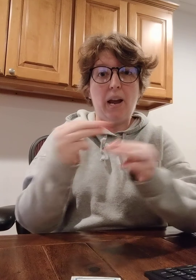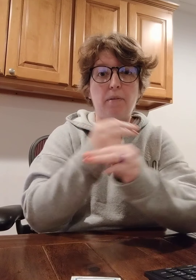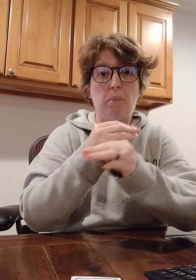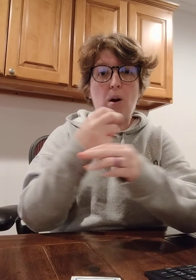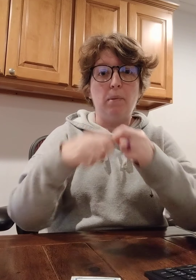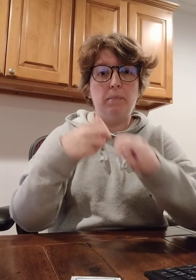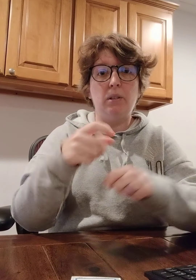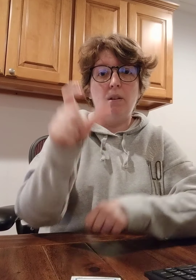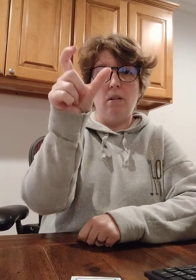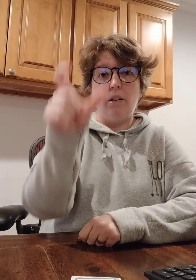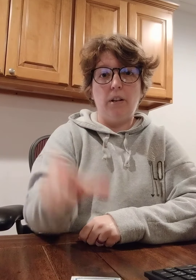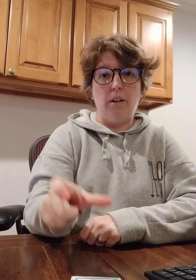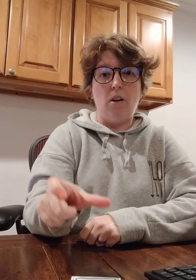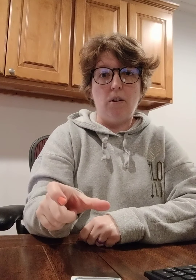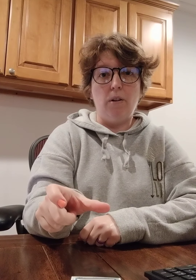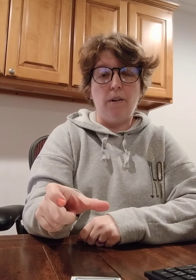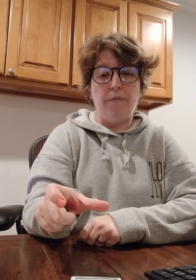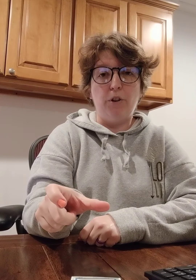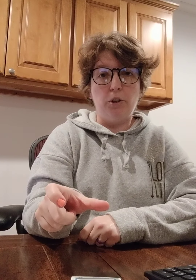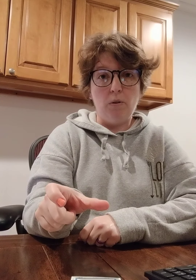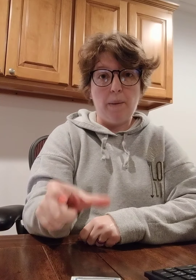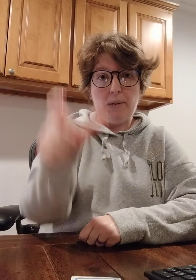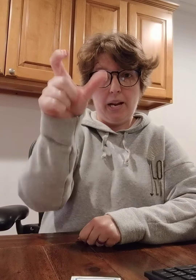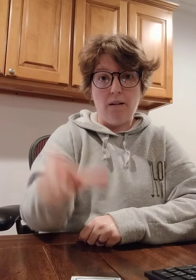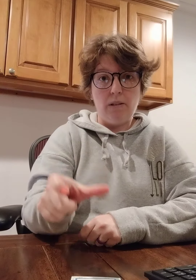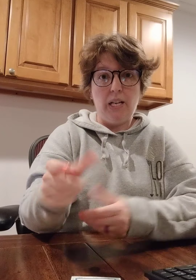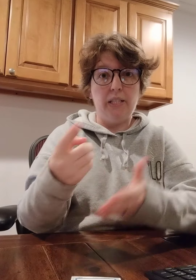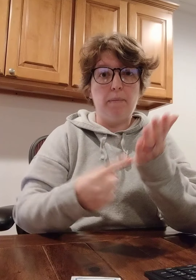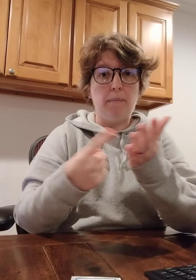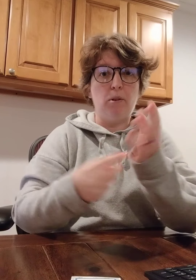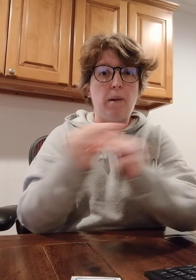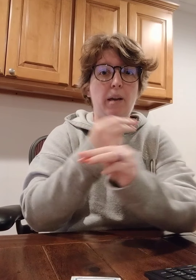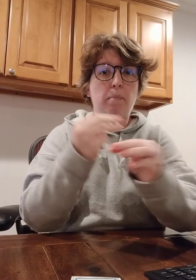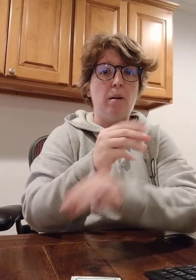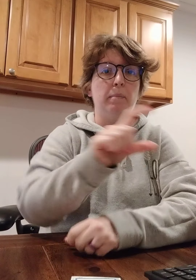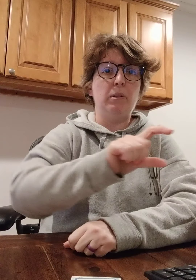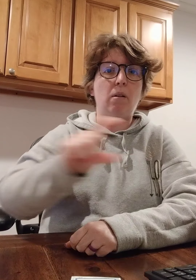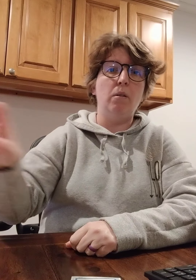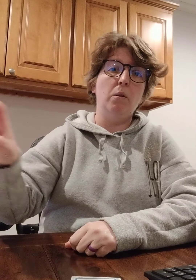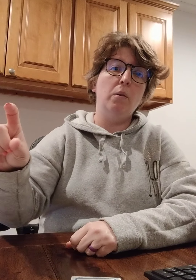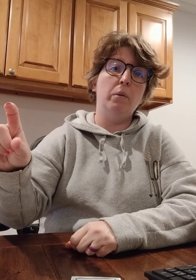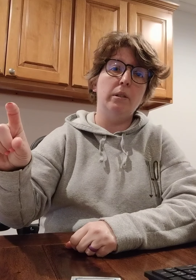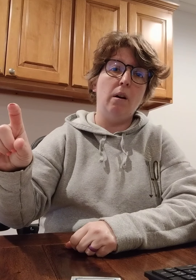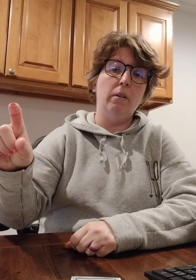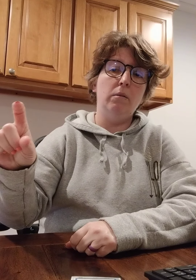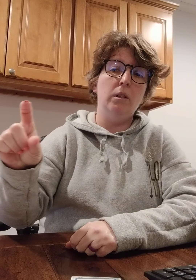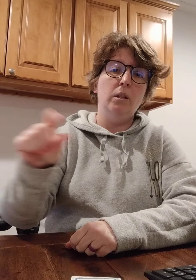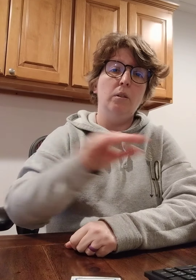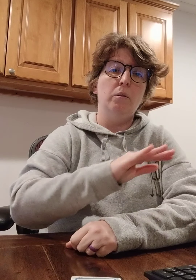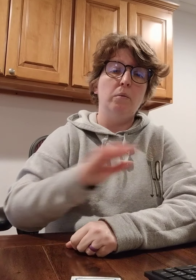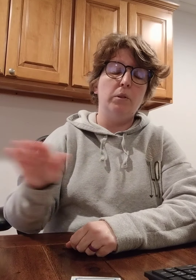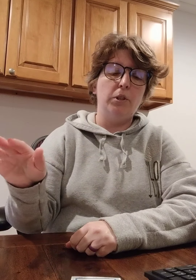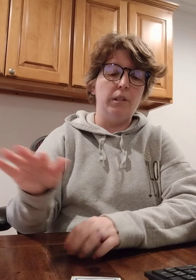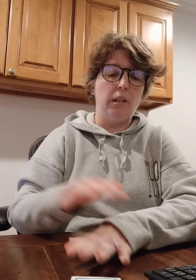math problems are vertical, up and down, and sometimes our math problems are horizontal, which is